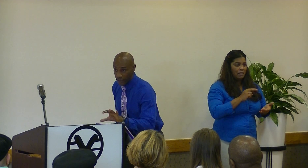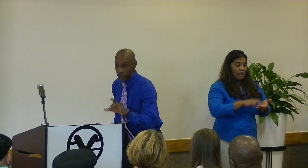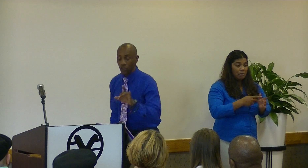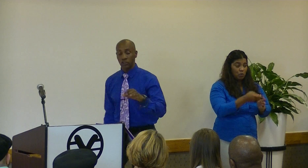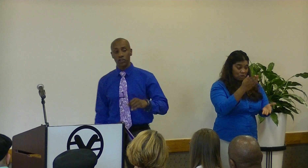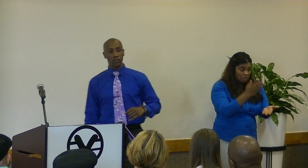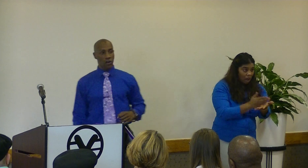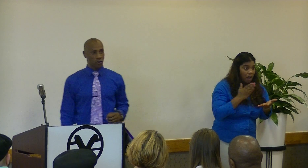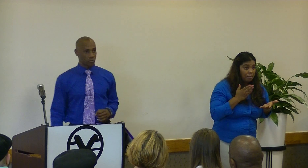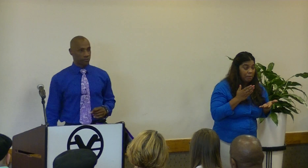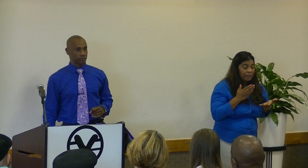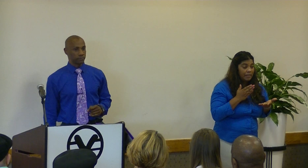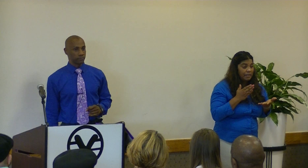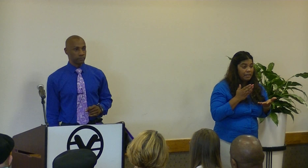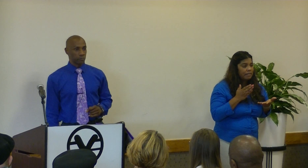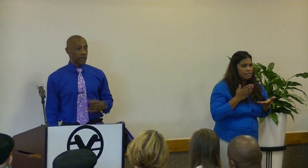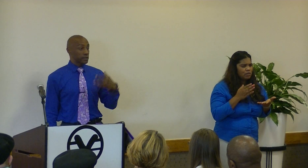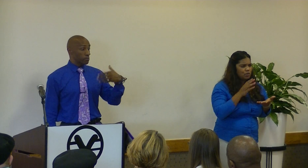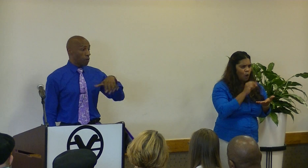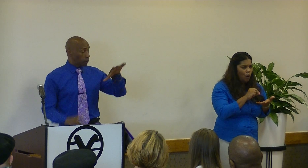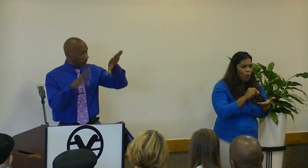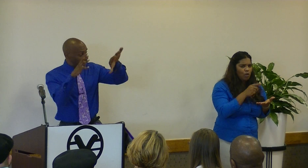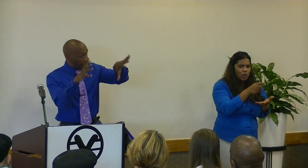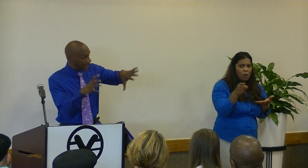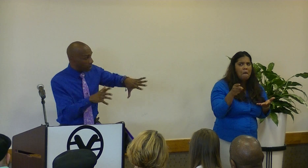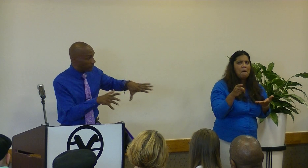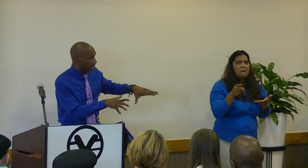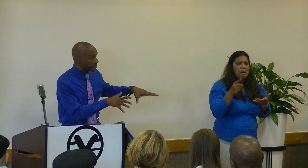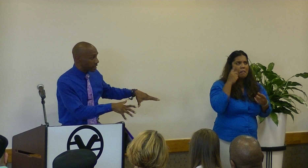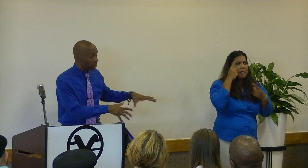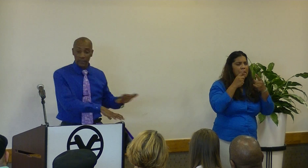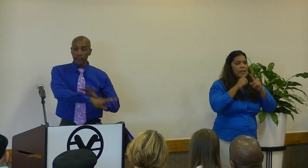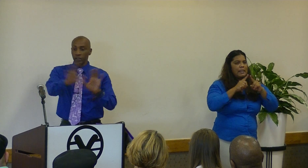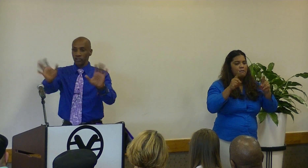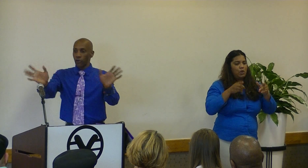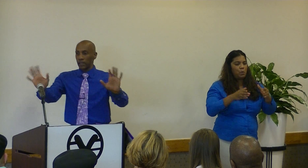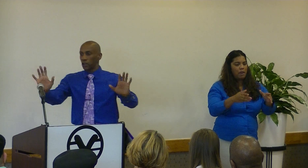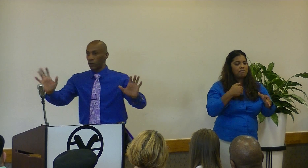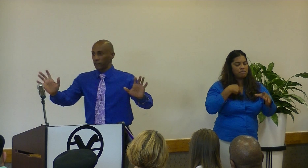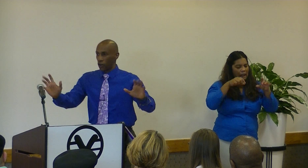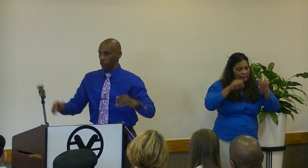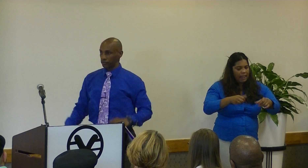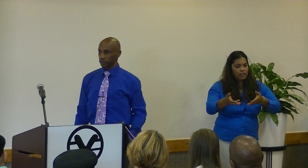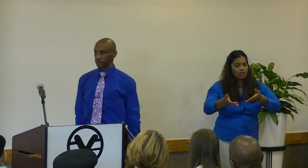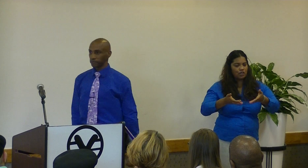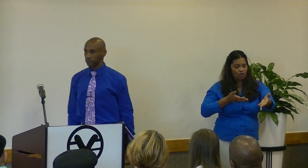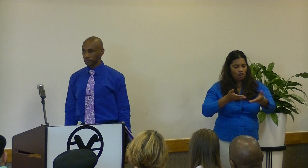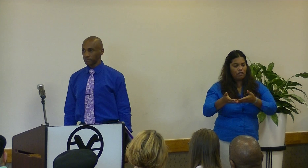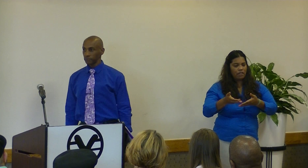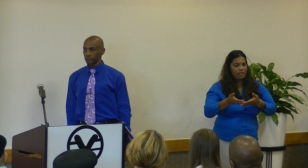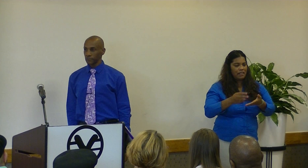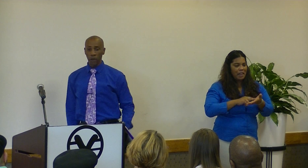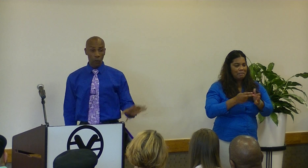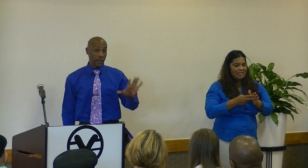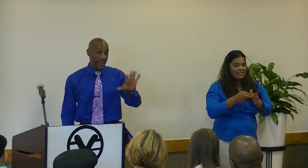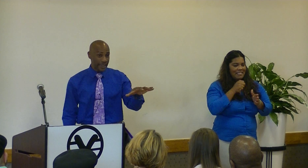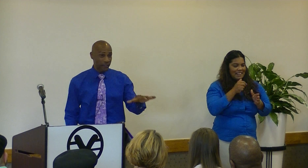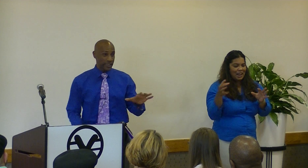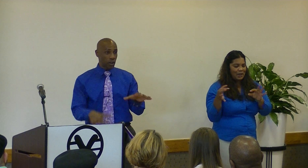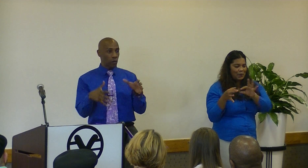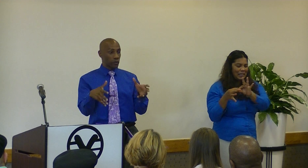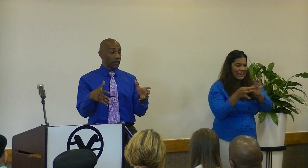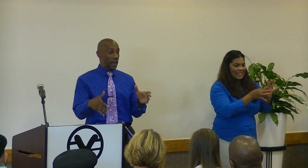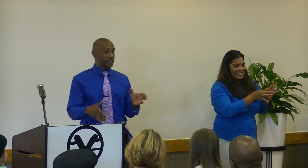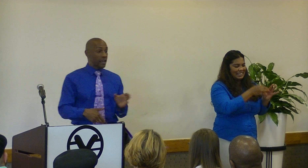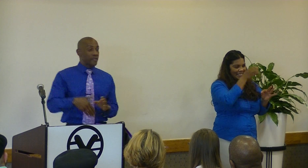new ways to serve? Because the moment we lay down that self, there's no ego involved. And when we lay